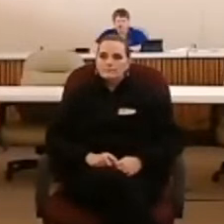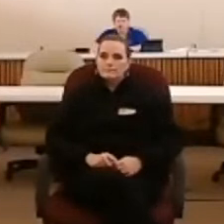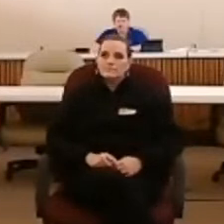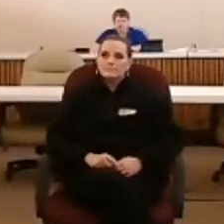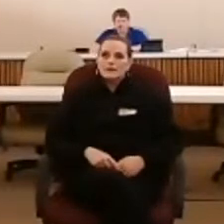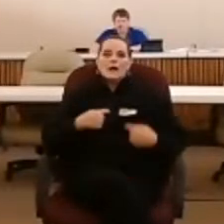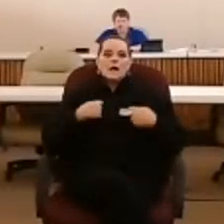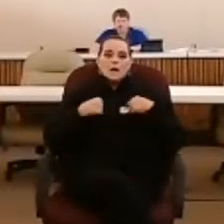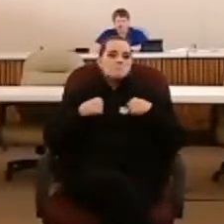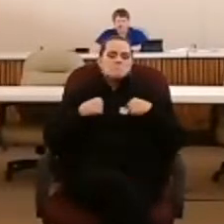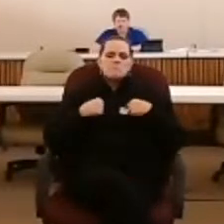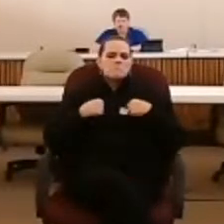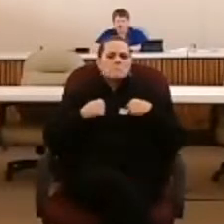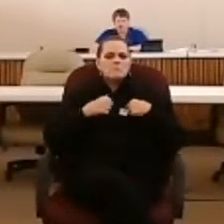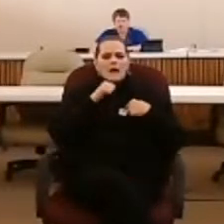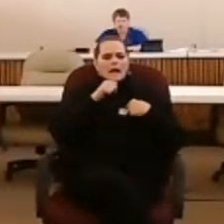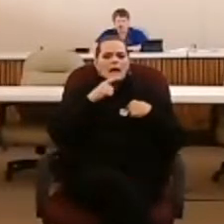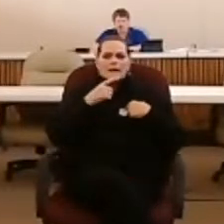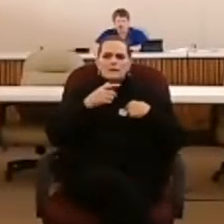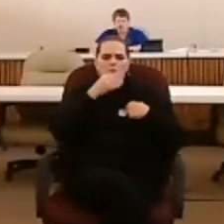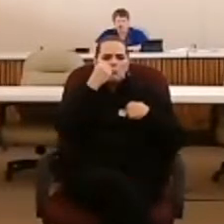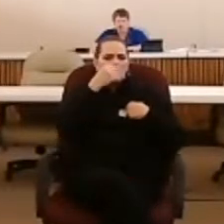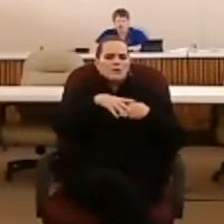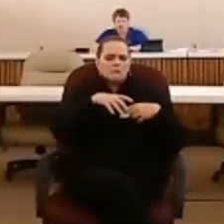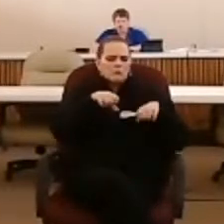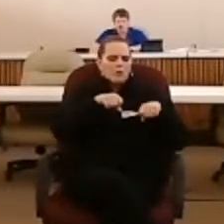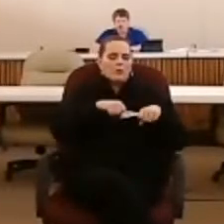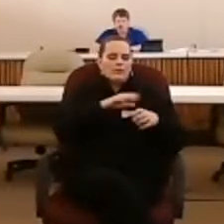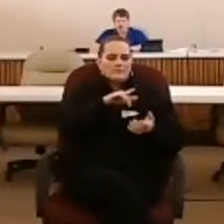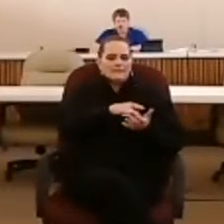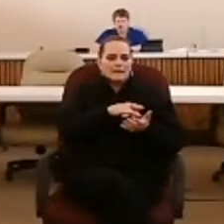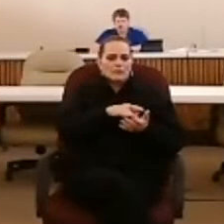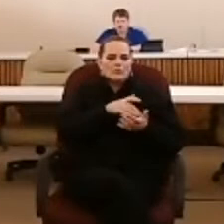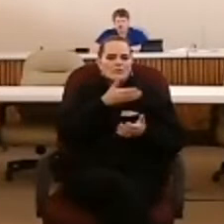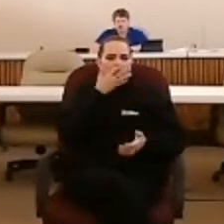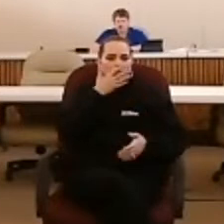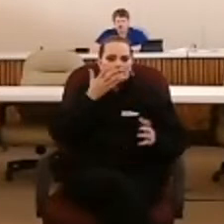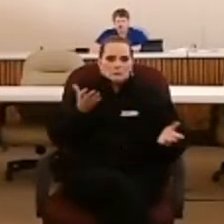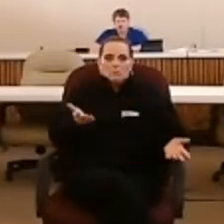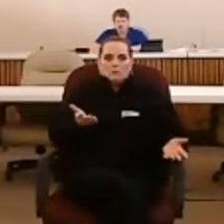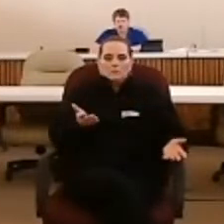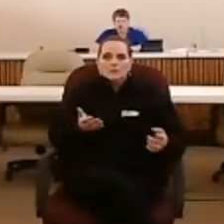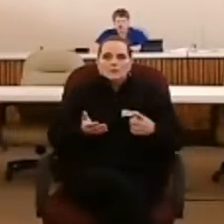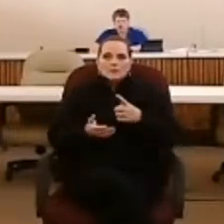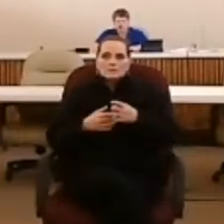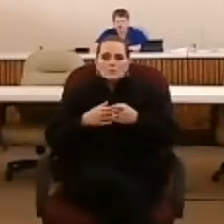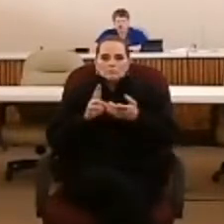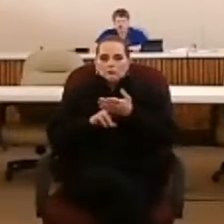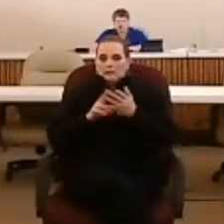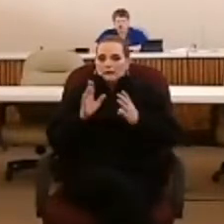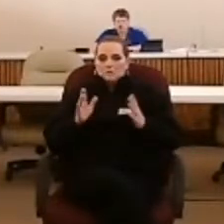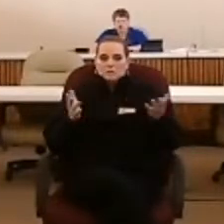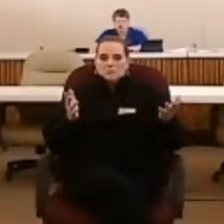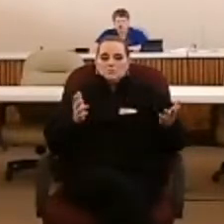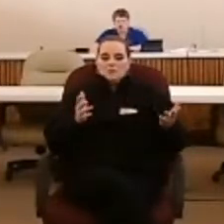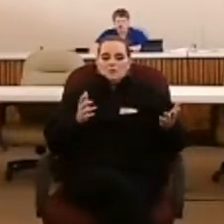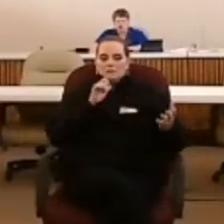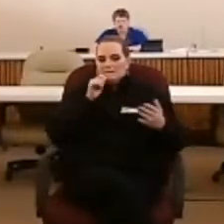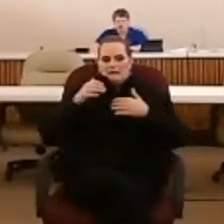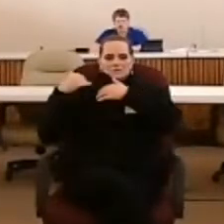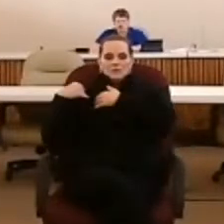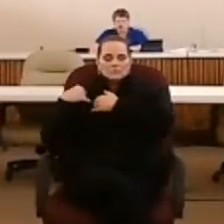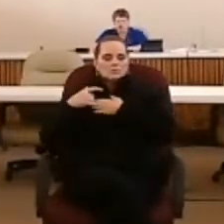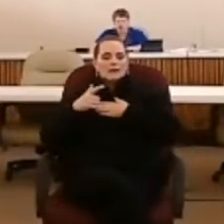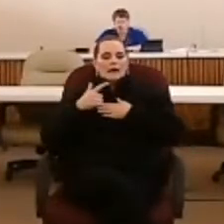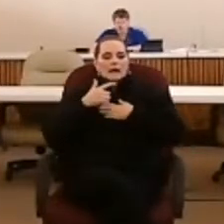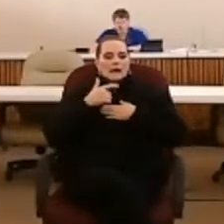I don't have a problem mowing the center of the grass. So the contractor isn't liable for that. I don't have a